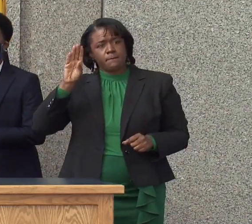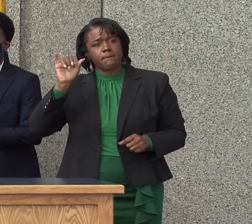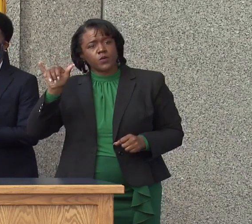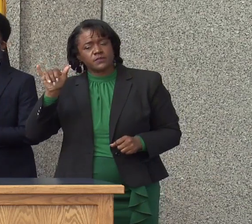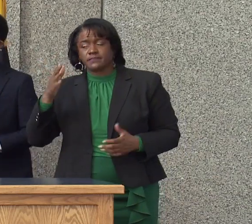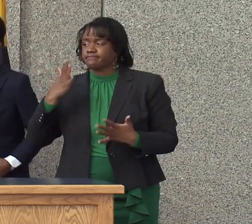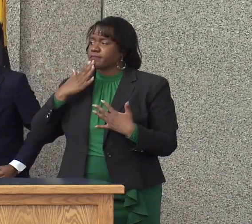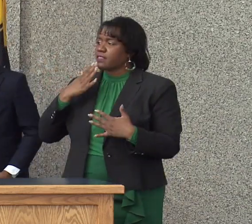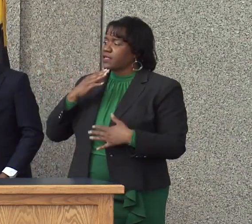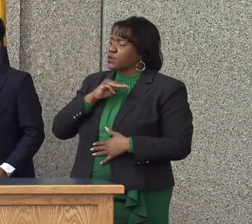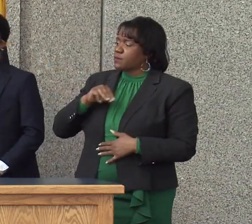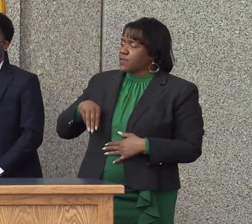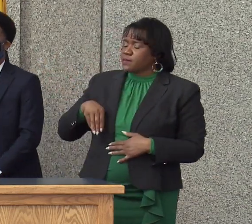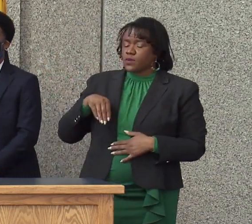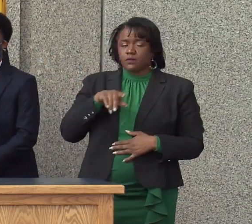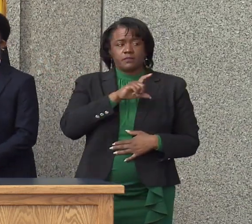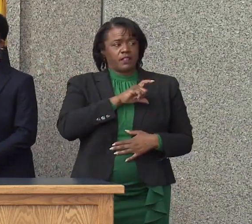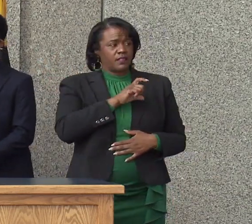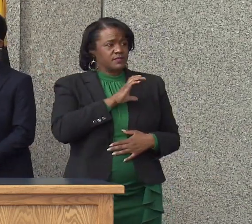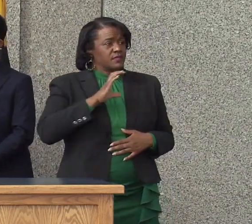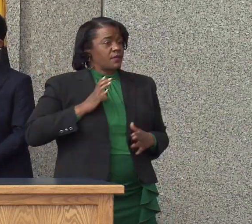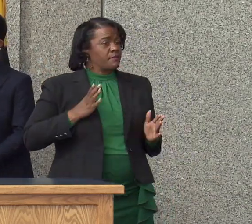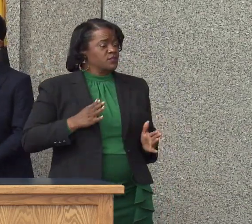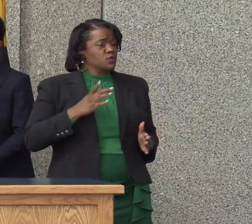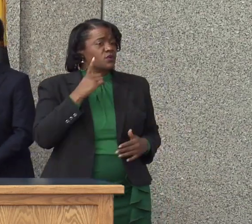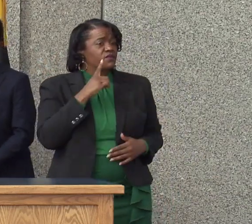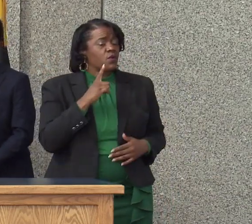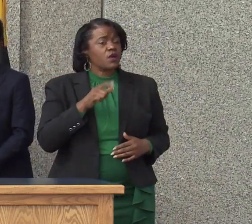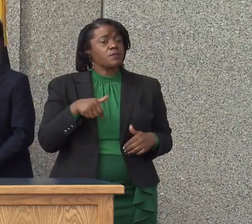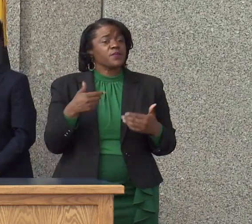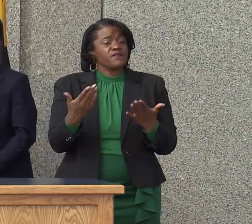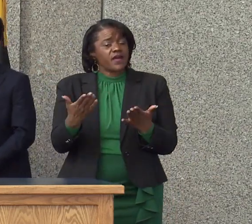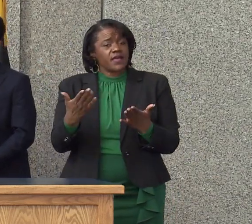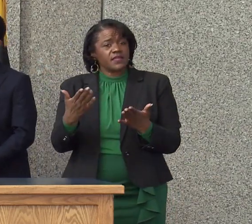Thank you, Mr. Mayor, Mr. Police Commissioner, for